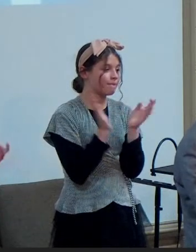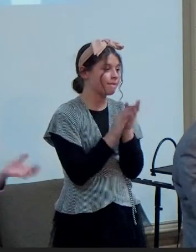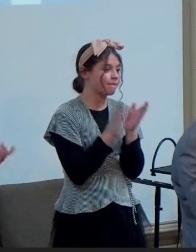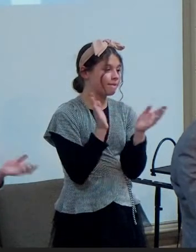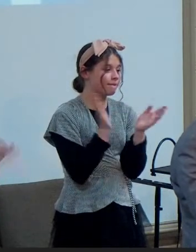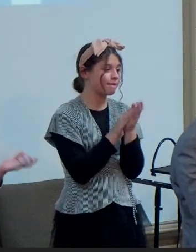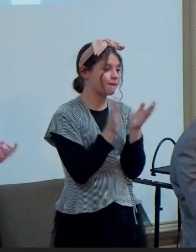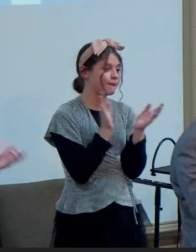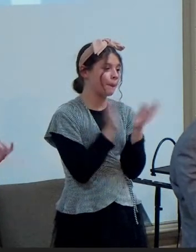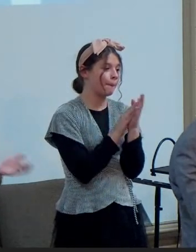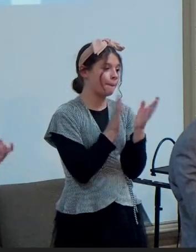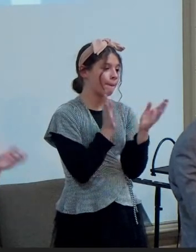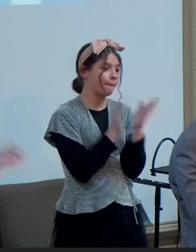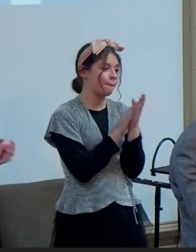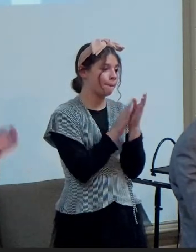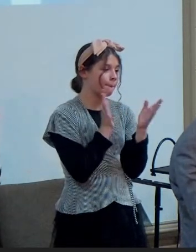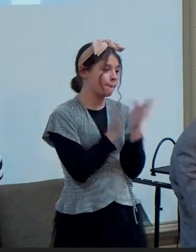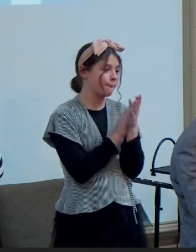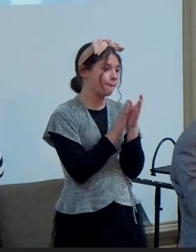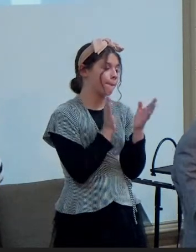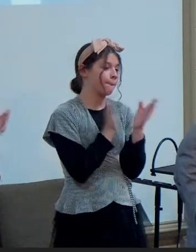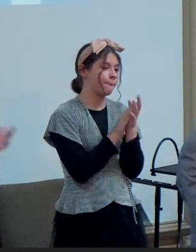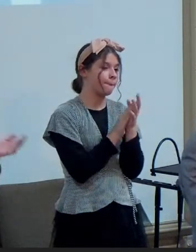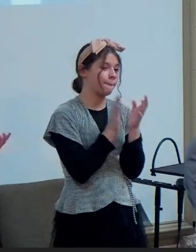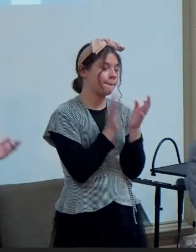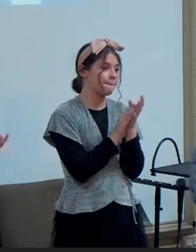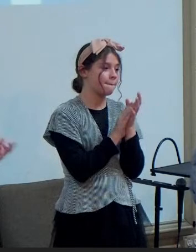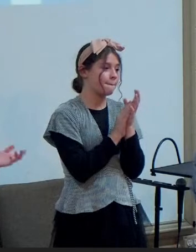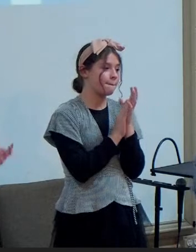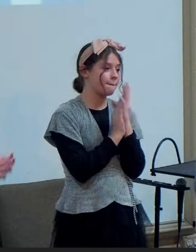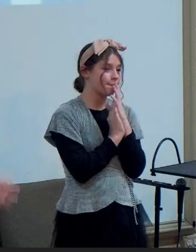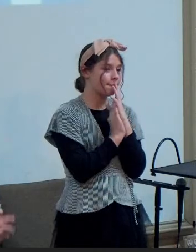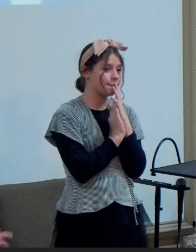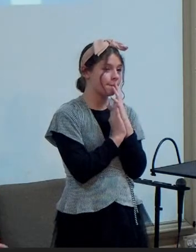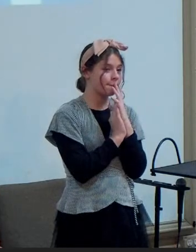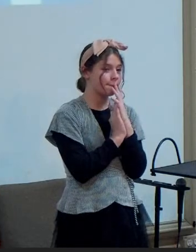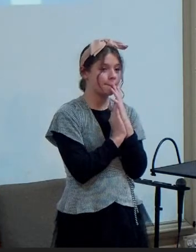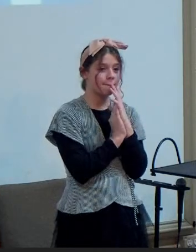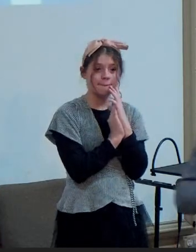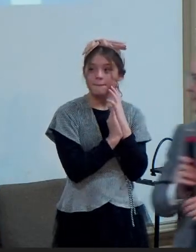coming. And my wife has your